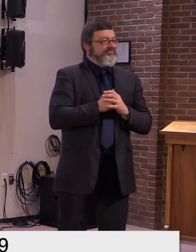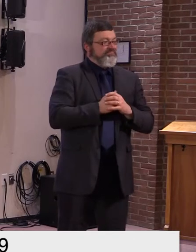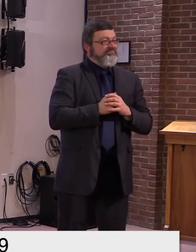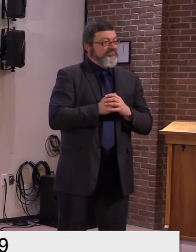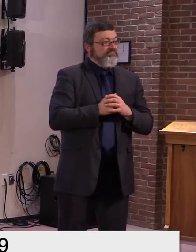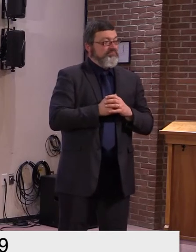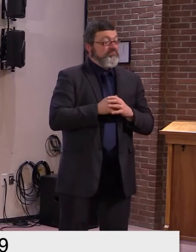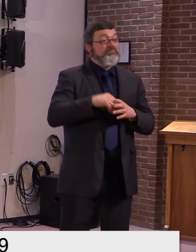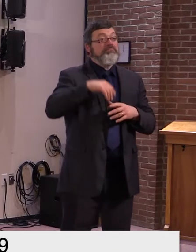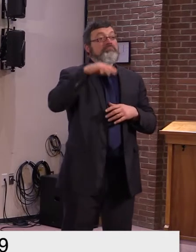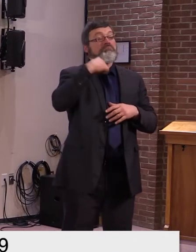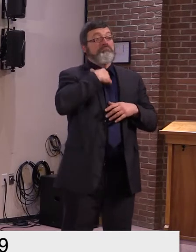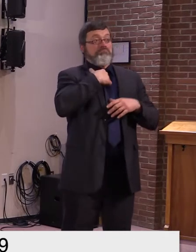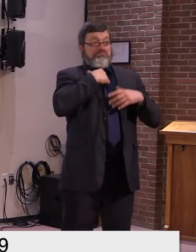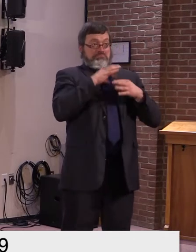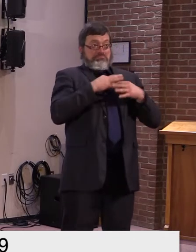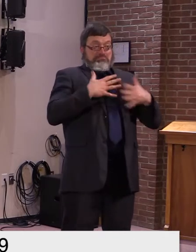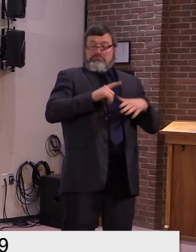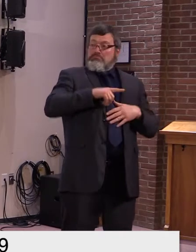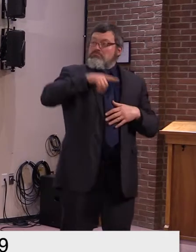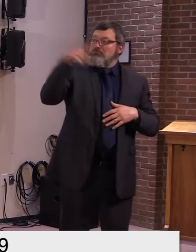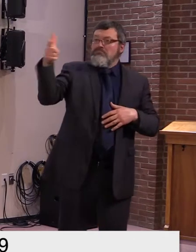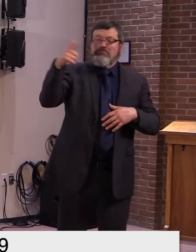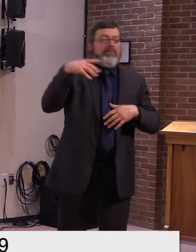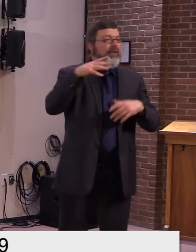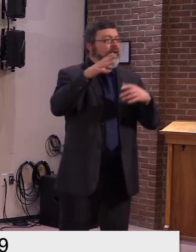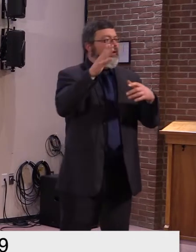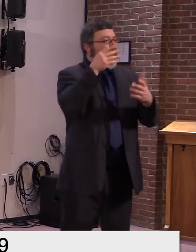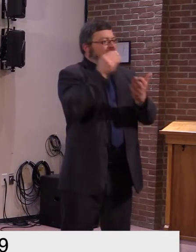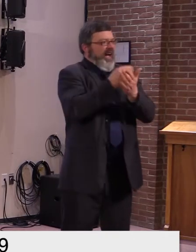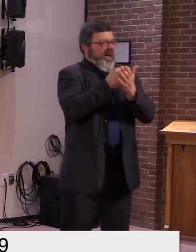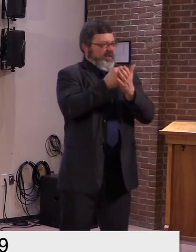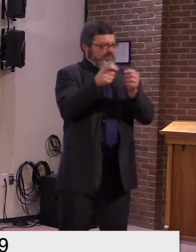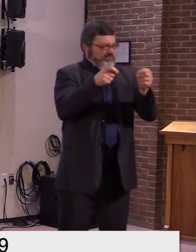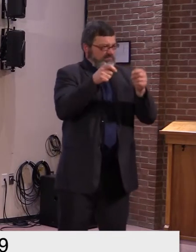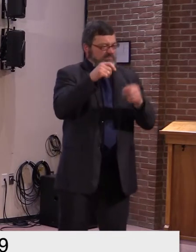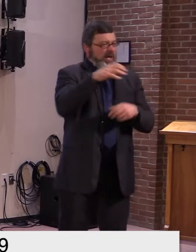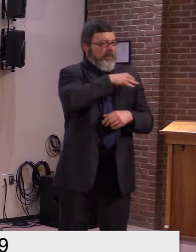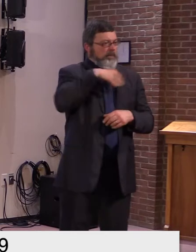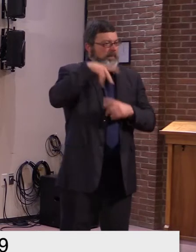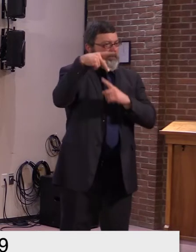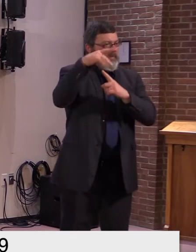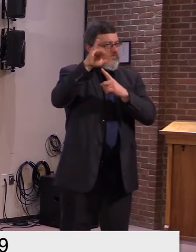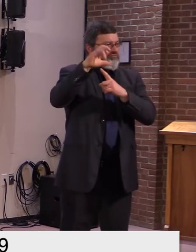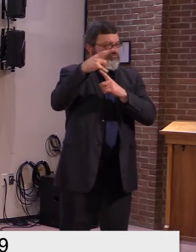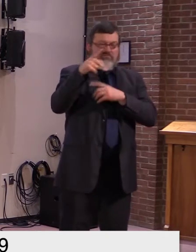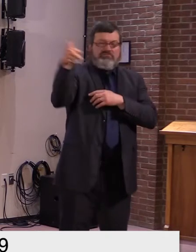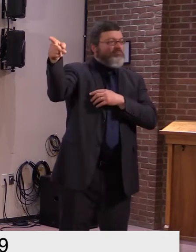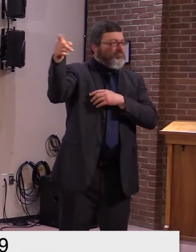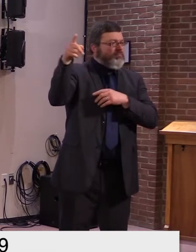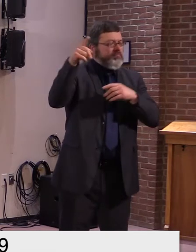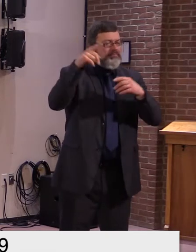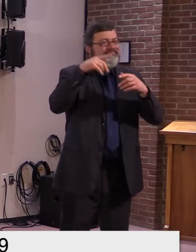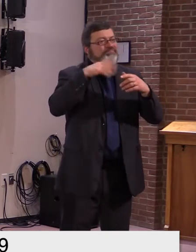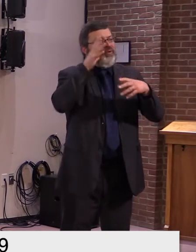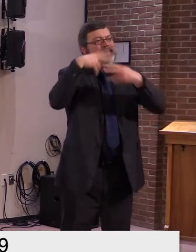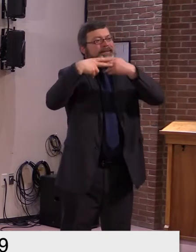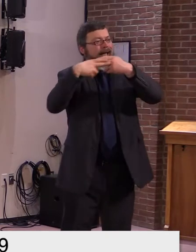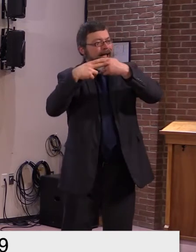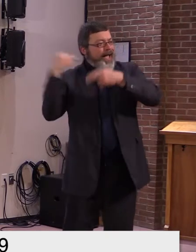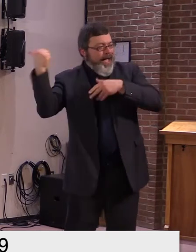modeling. As you'll see, while cases are higher than we'd like, they're better than we've seen in